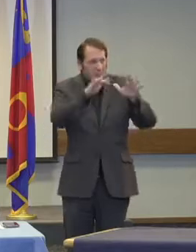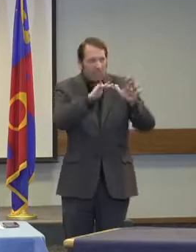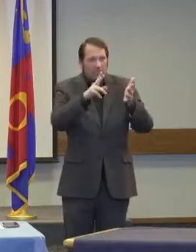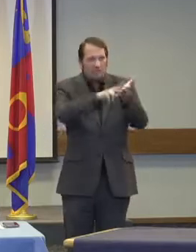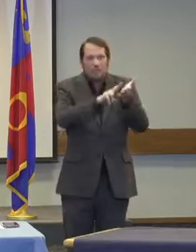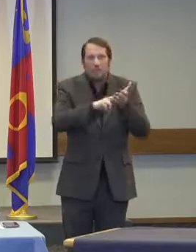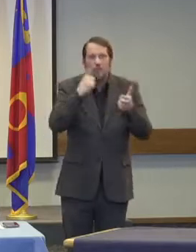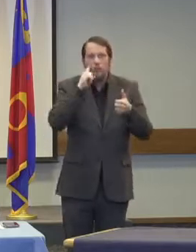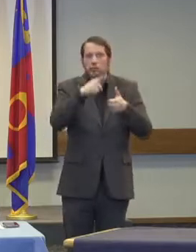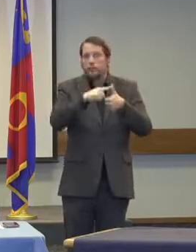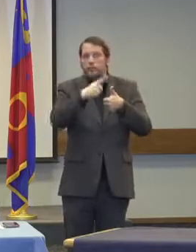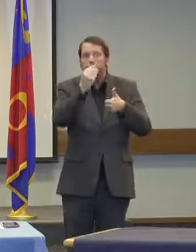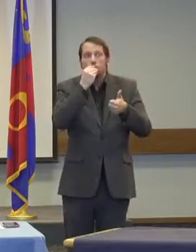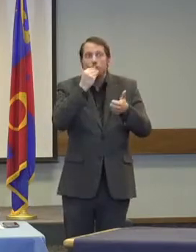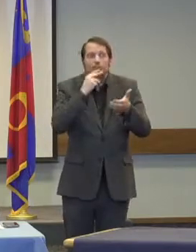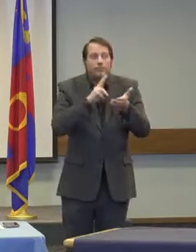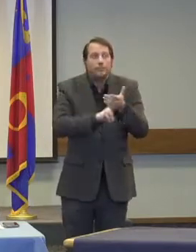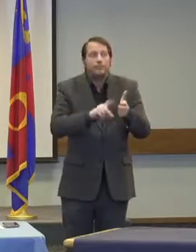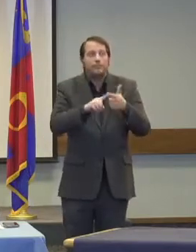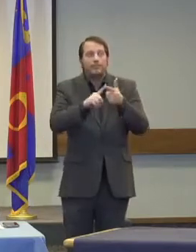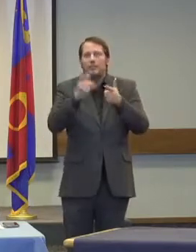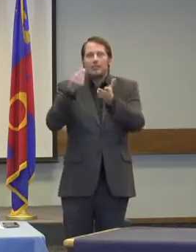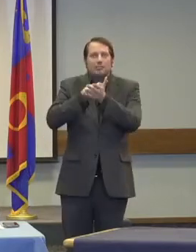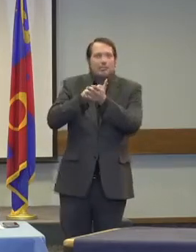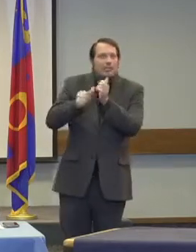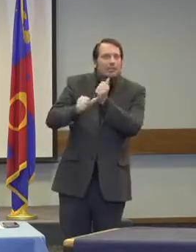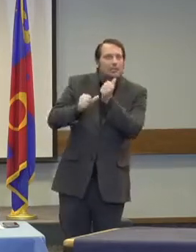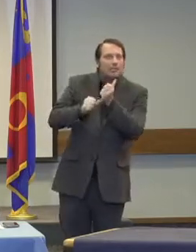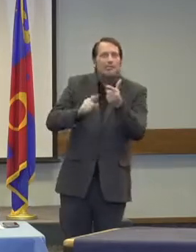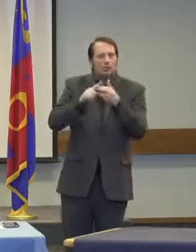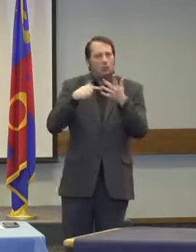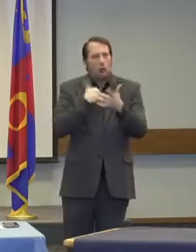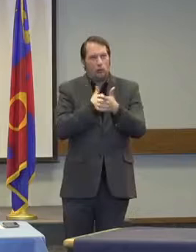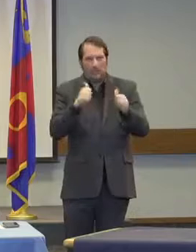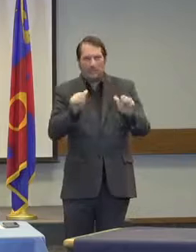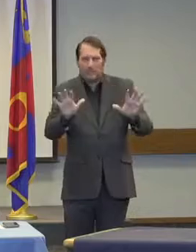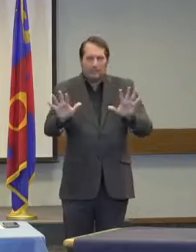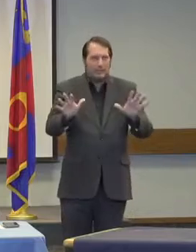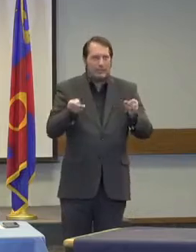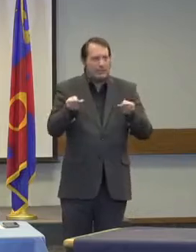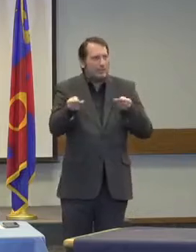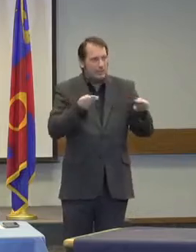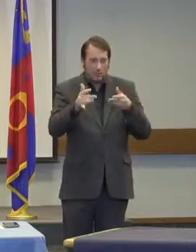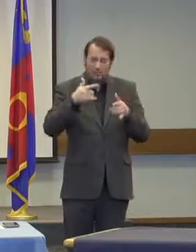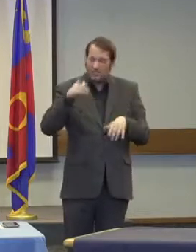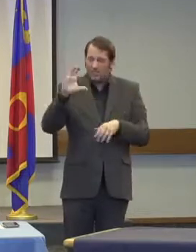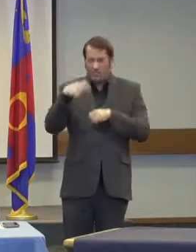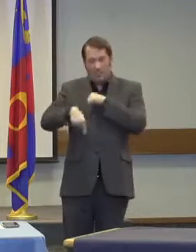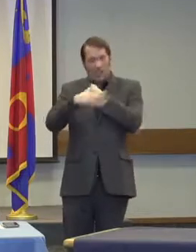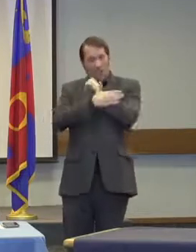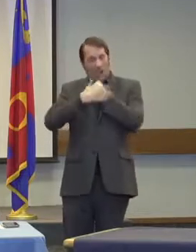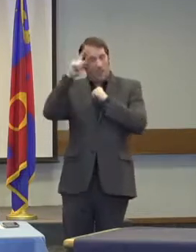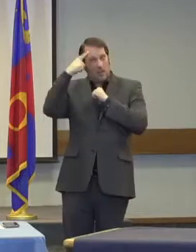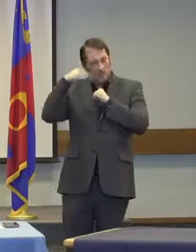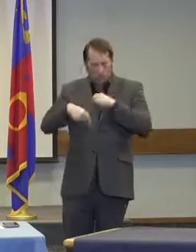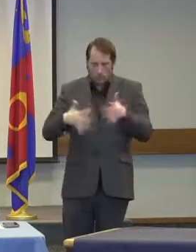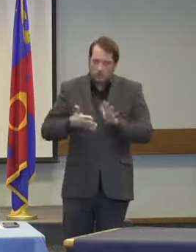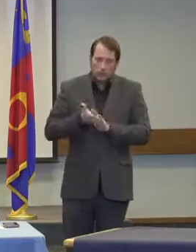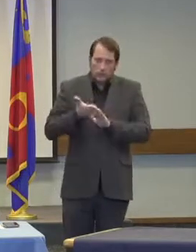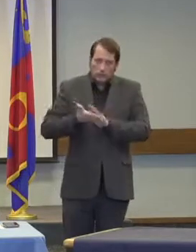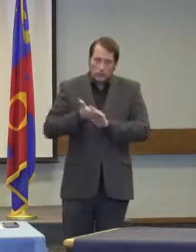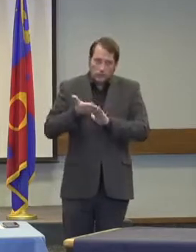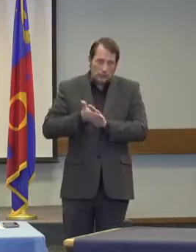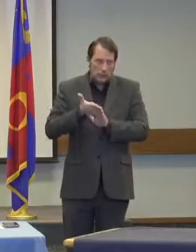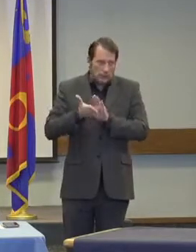other help we can continue to give people. So the county is up and running to the degree that we can. We've got many, many people at